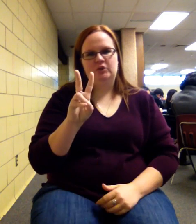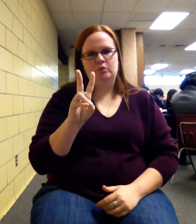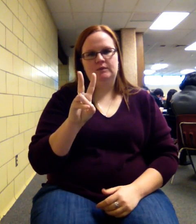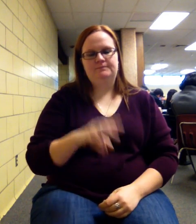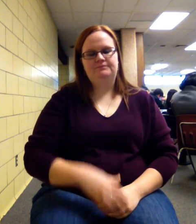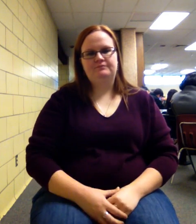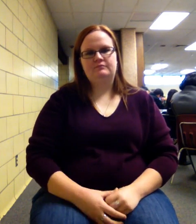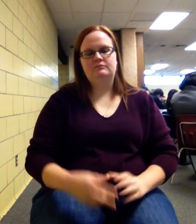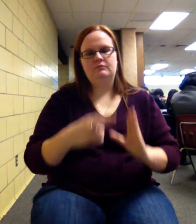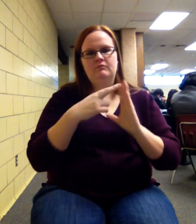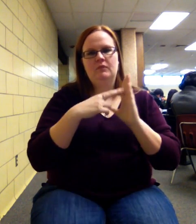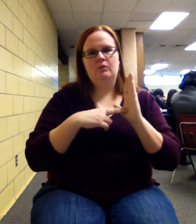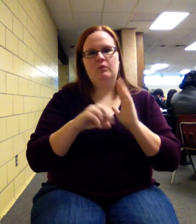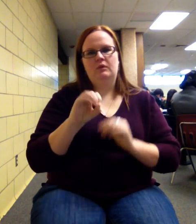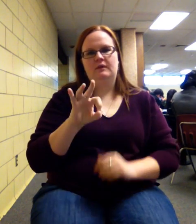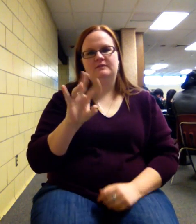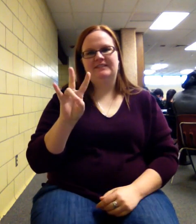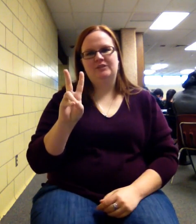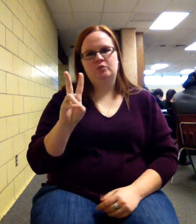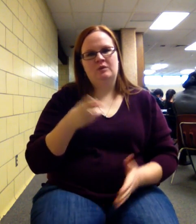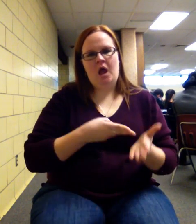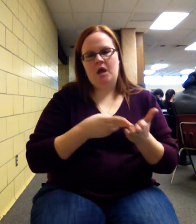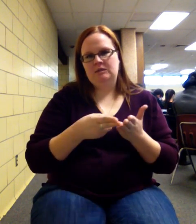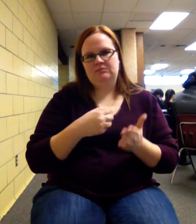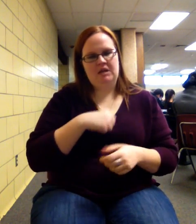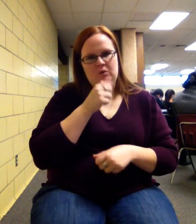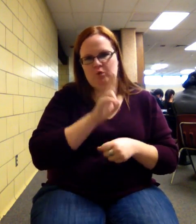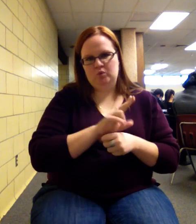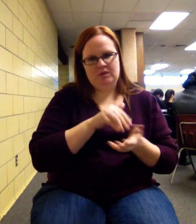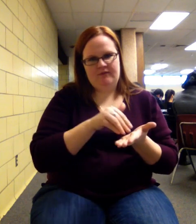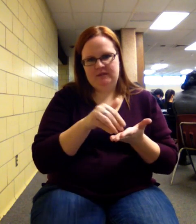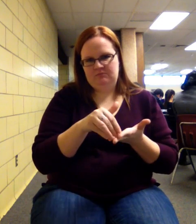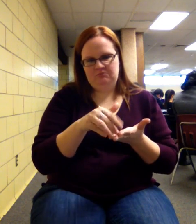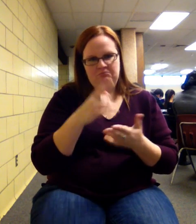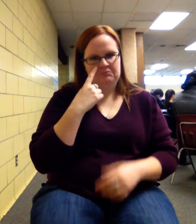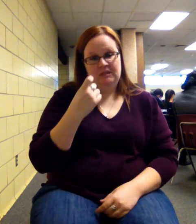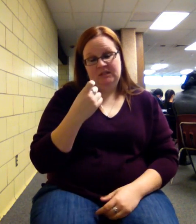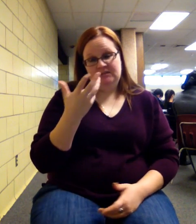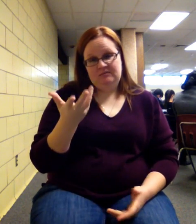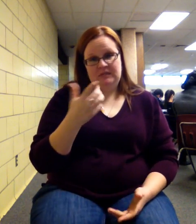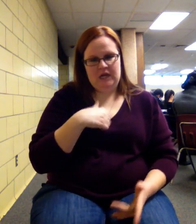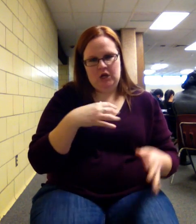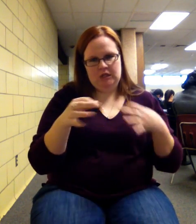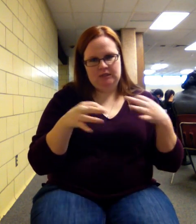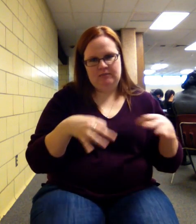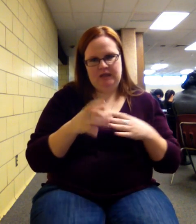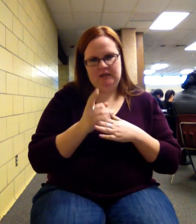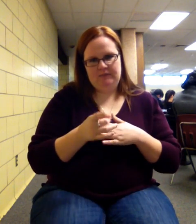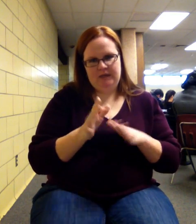So the rule of 72, honestly, I don't use it very much because, and I'll talk about it here in a minute, but it leaves